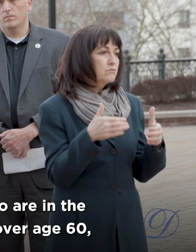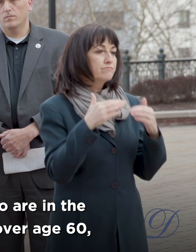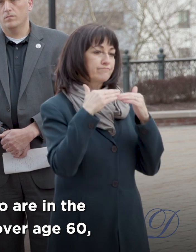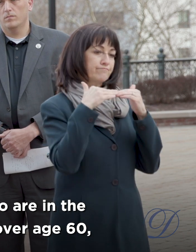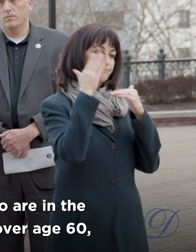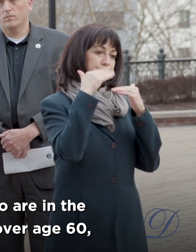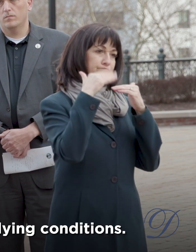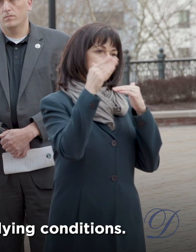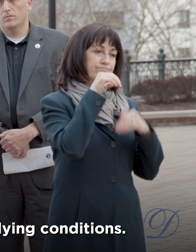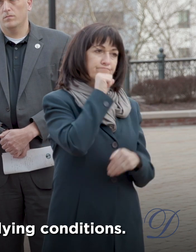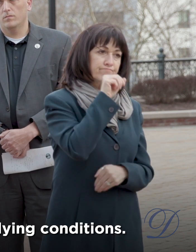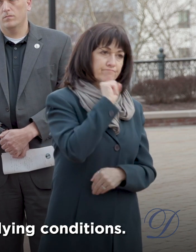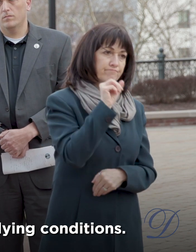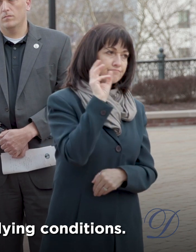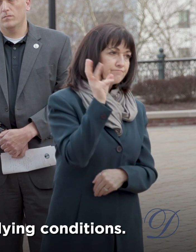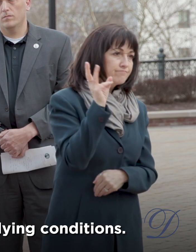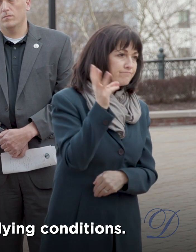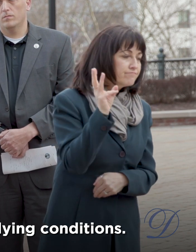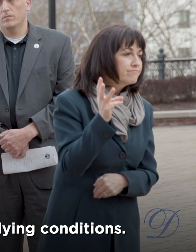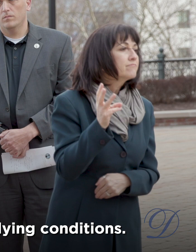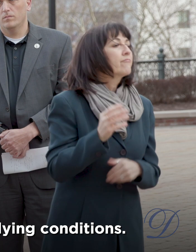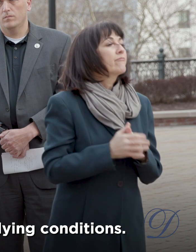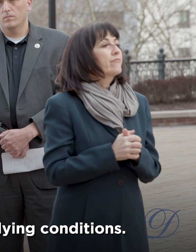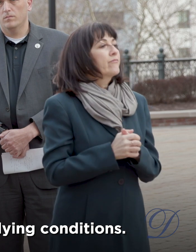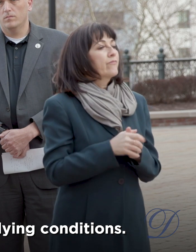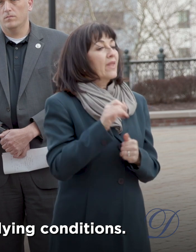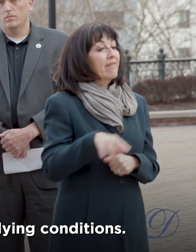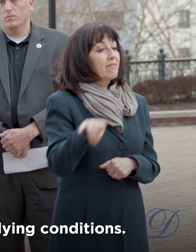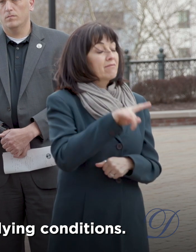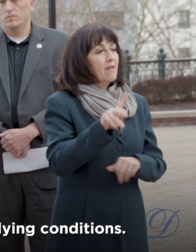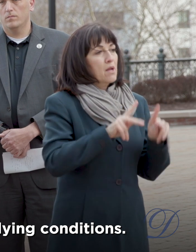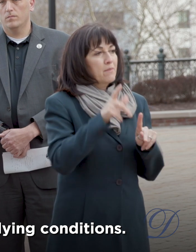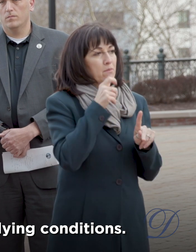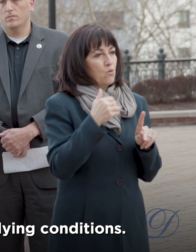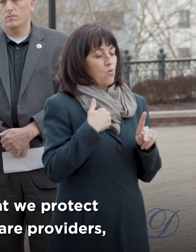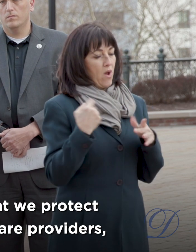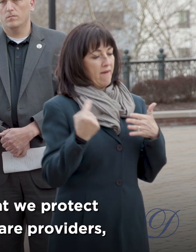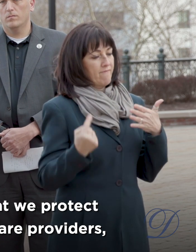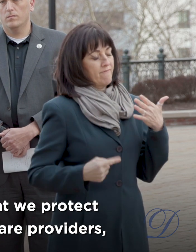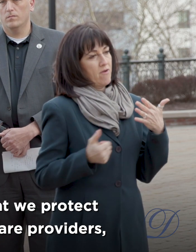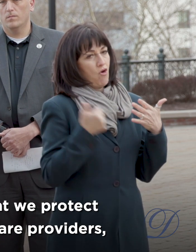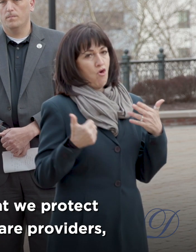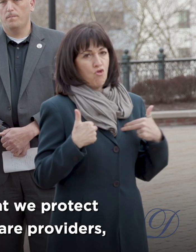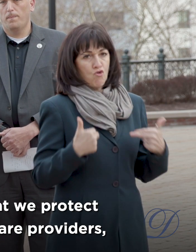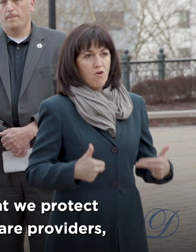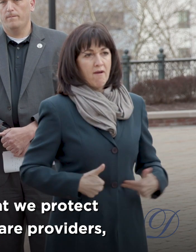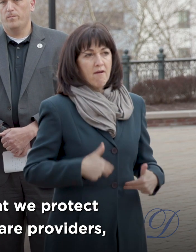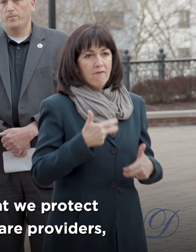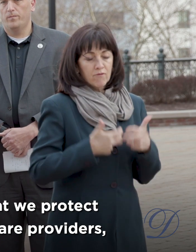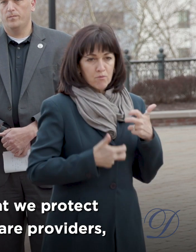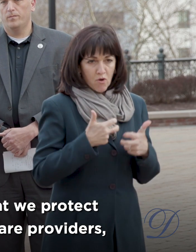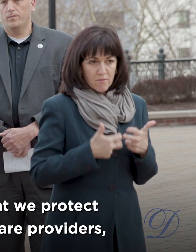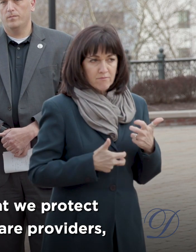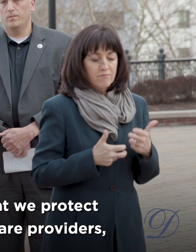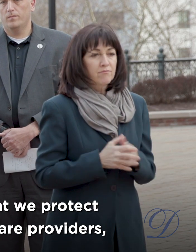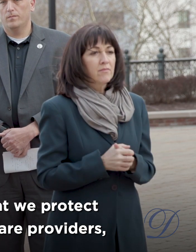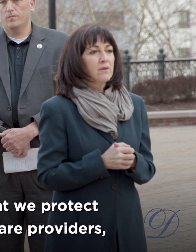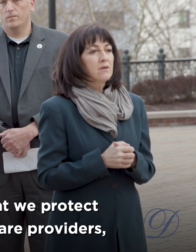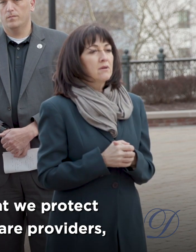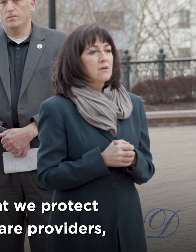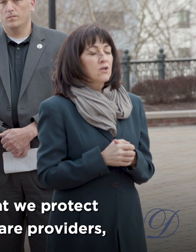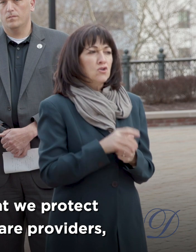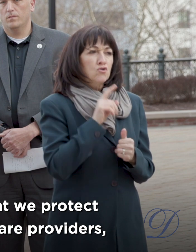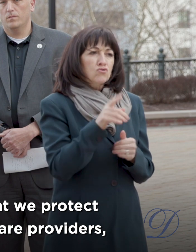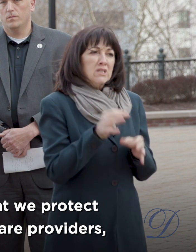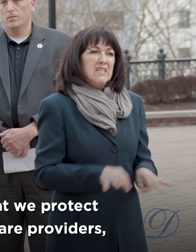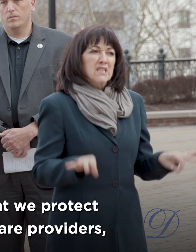age 60, as well as those with chronic underlying conditions. But also, as it's so important that